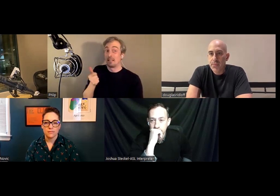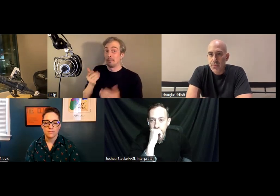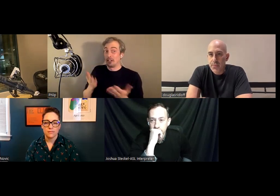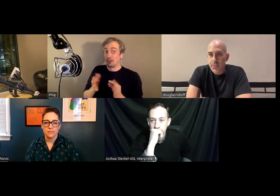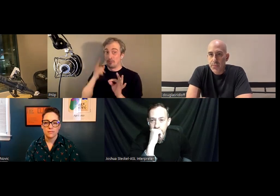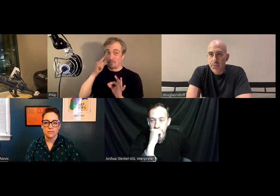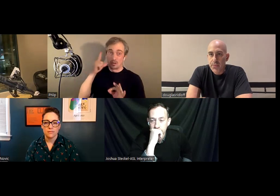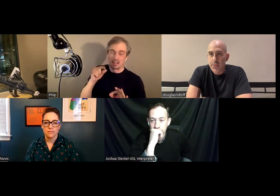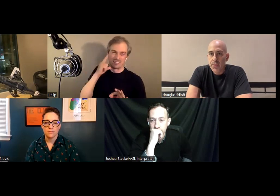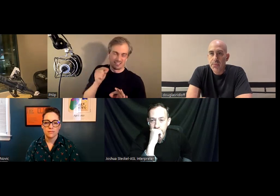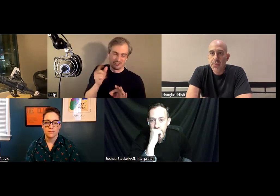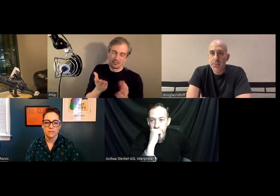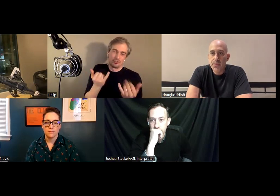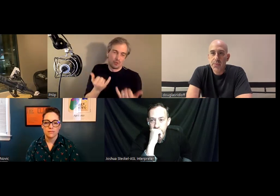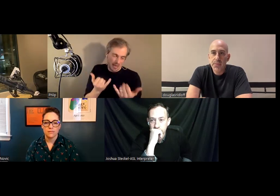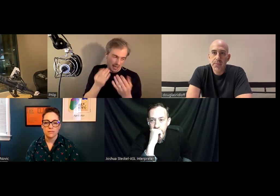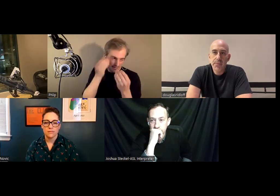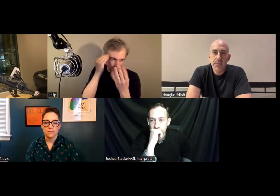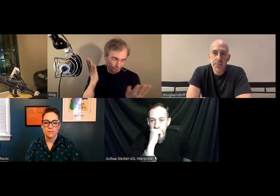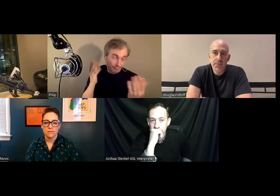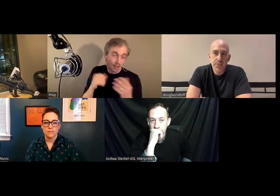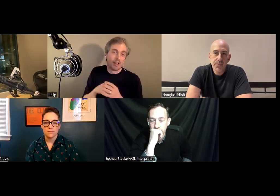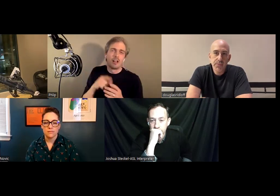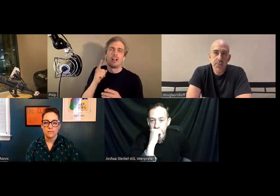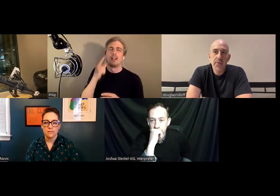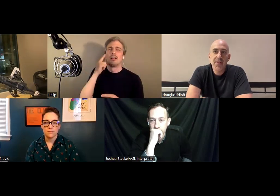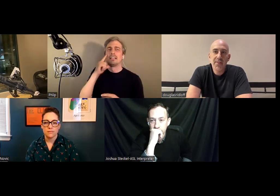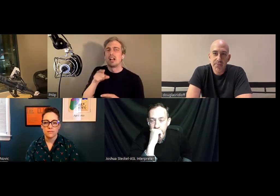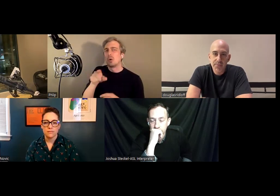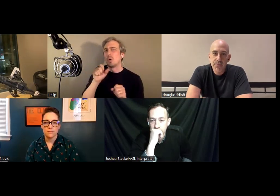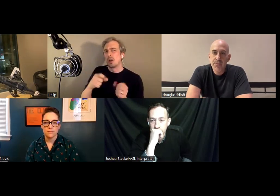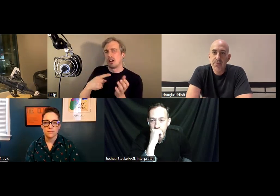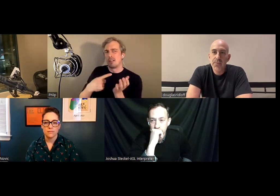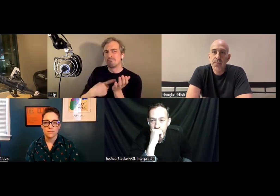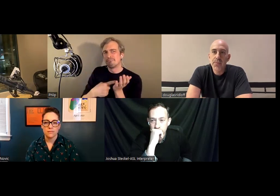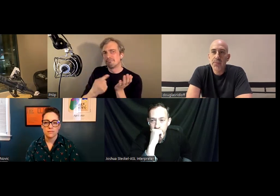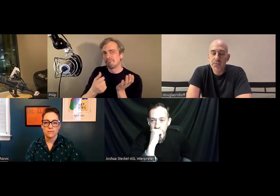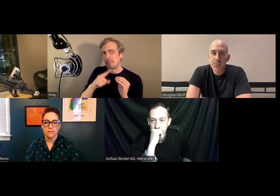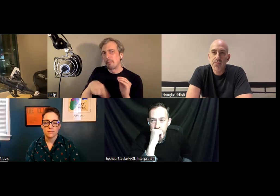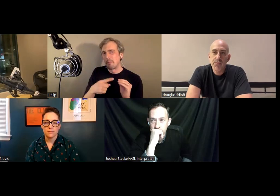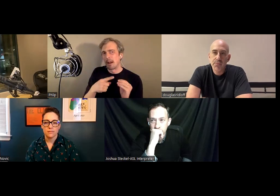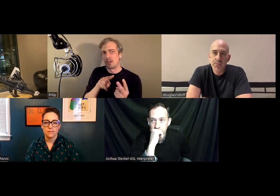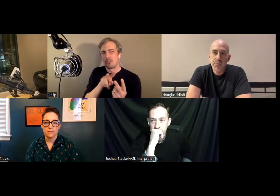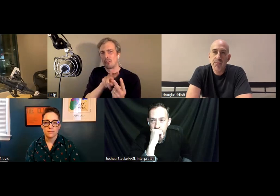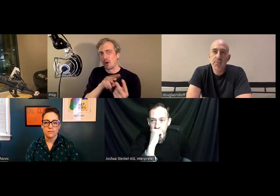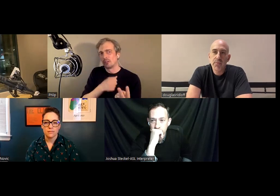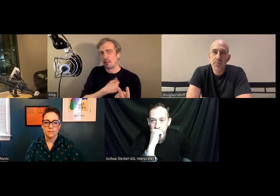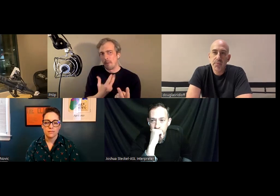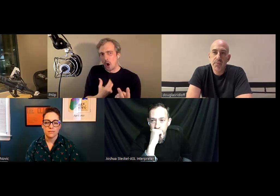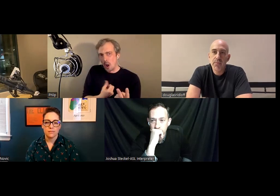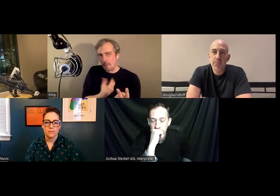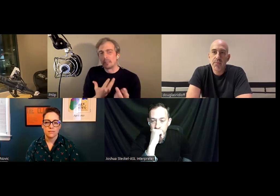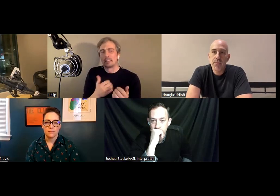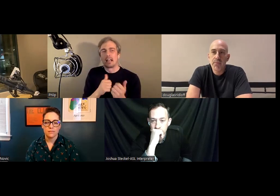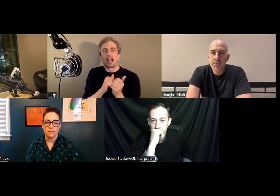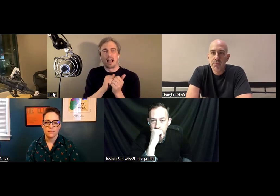in this conversation. So could you talk about those poems and how you walk that line between having